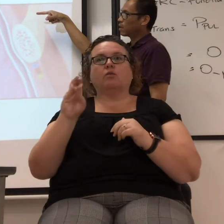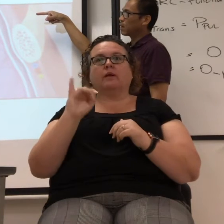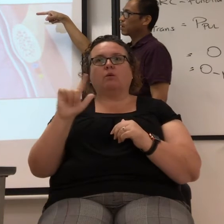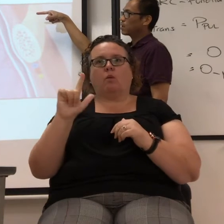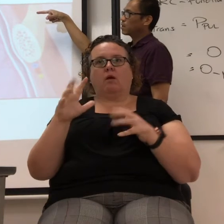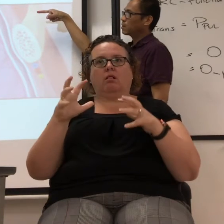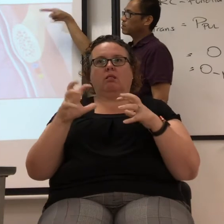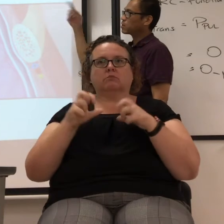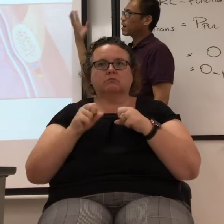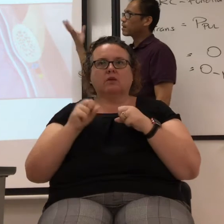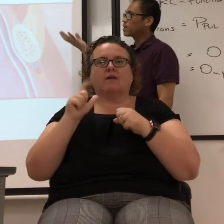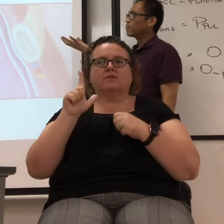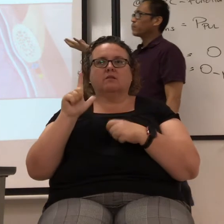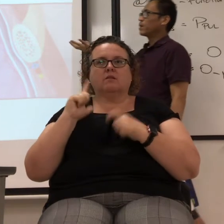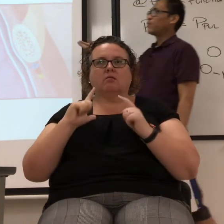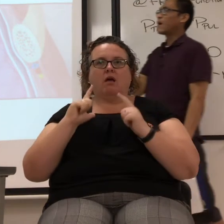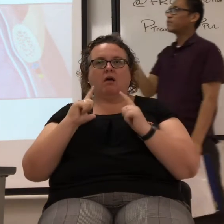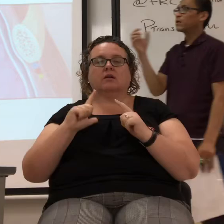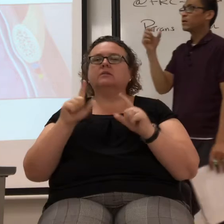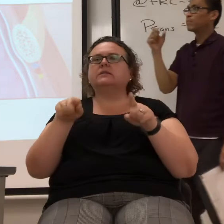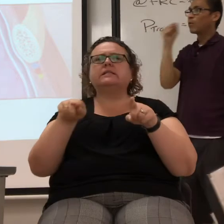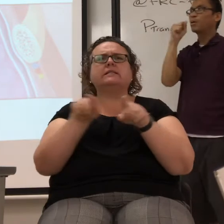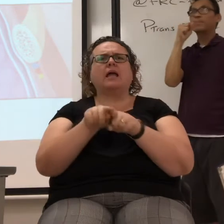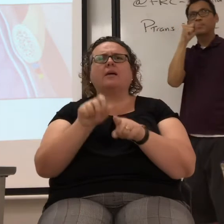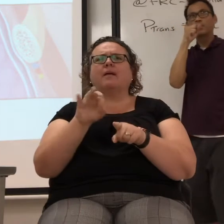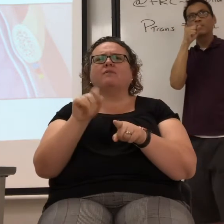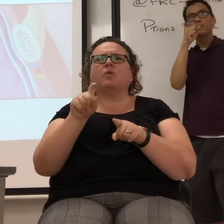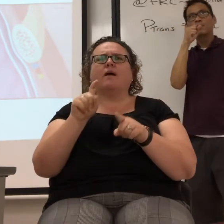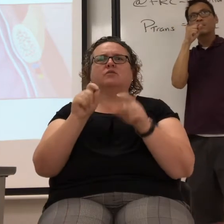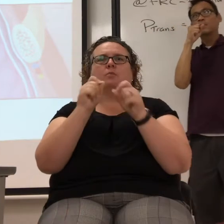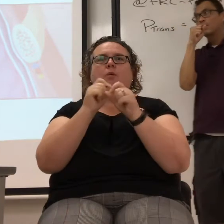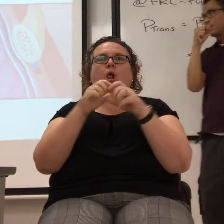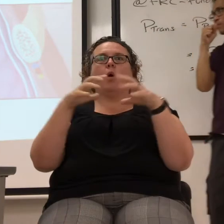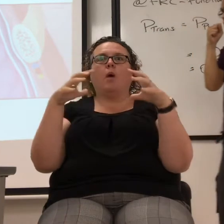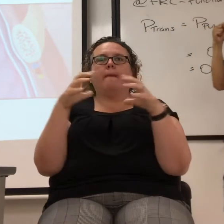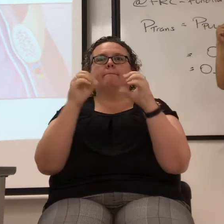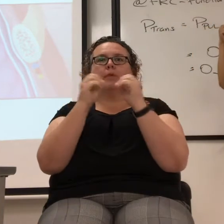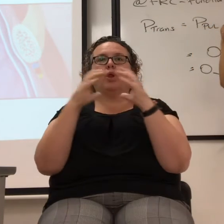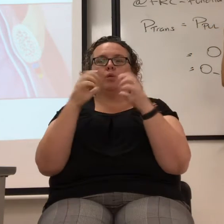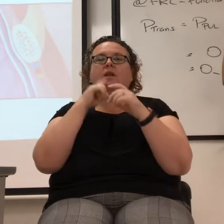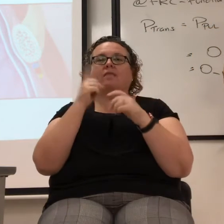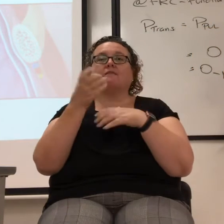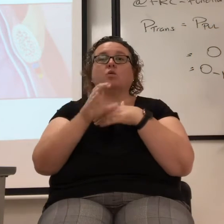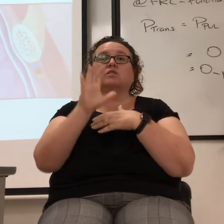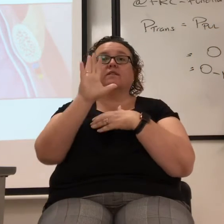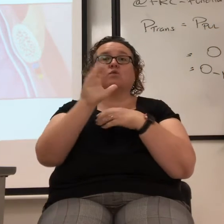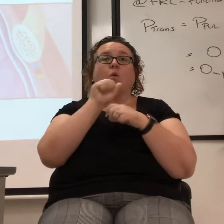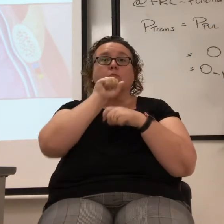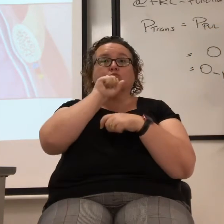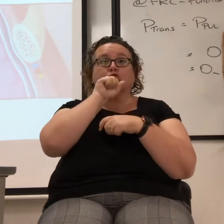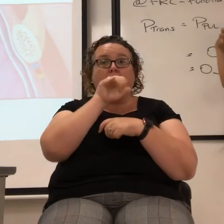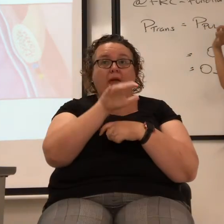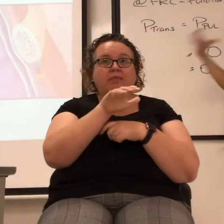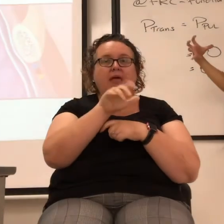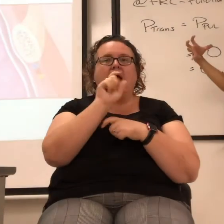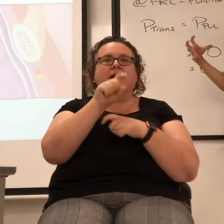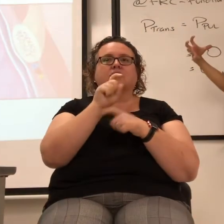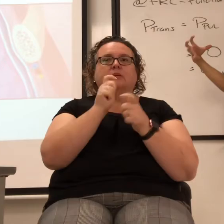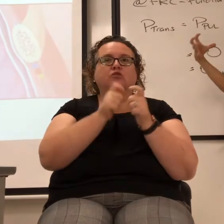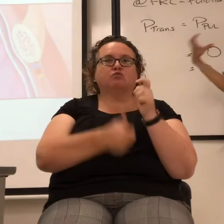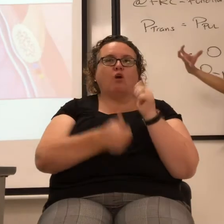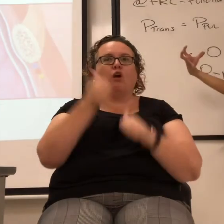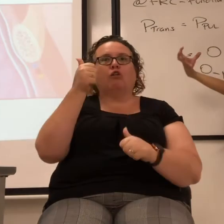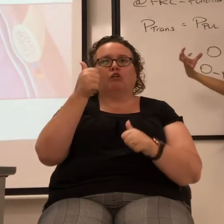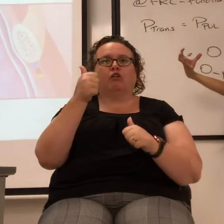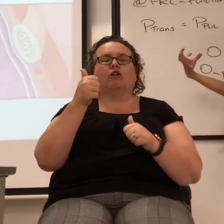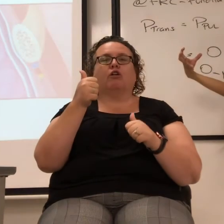forces of the lung. Just like if you have to blow up a balloon, the force of your breath has to be stronger